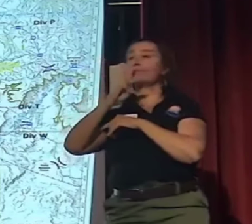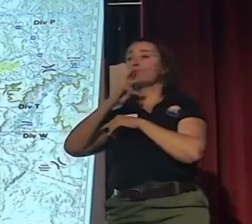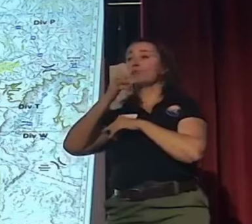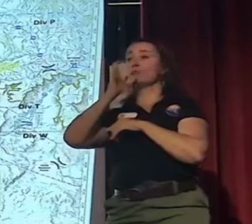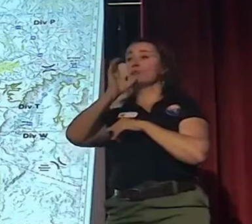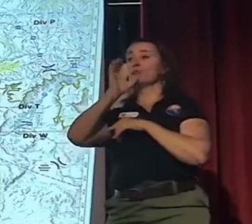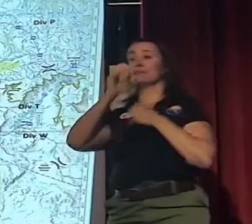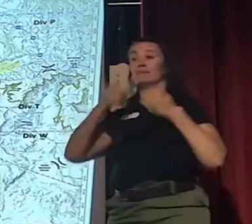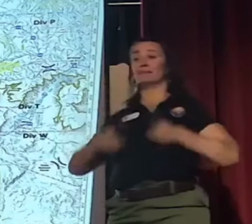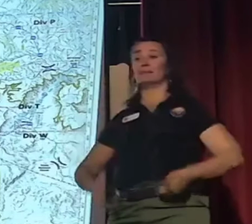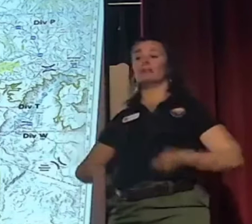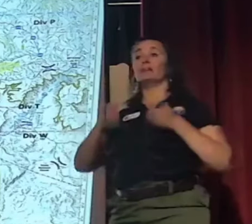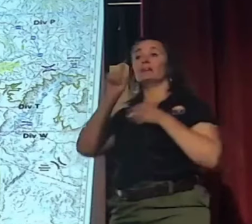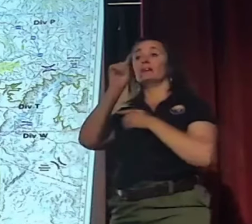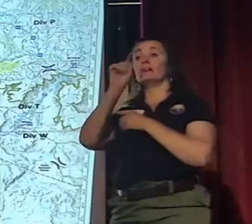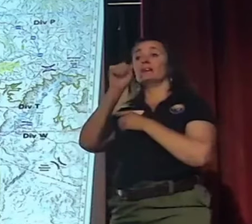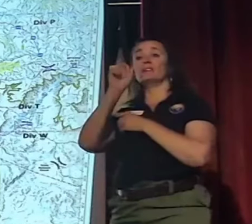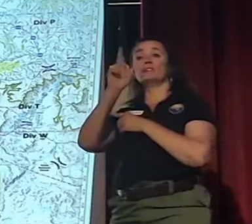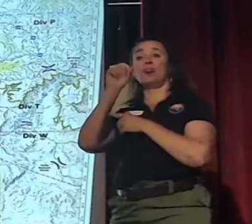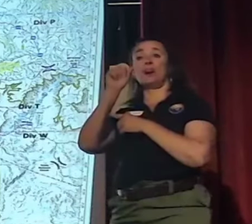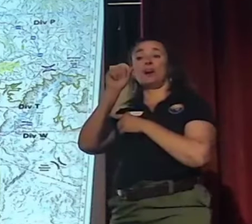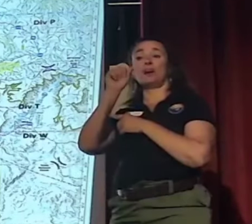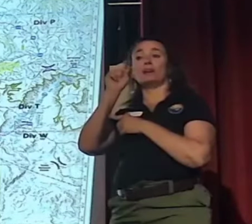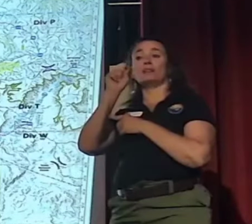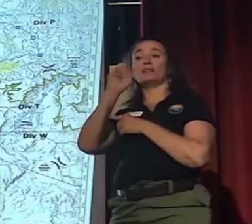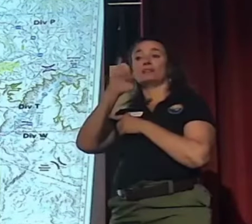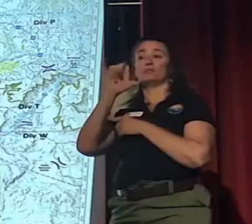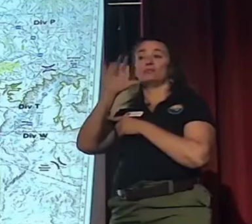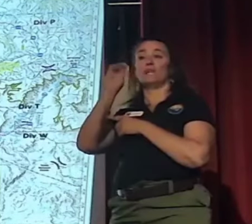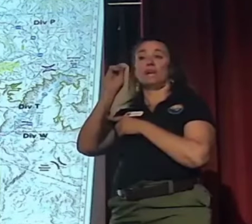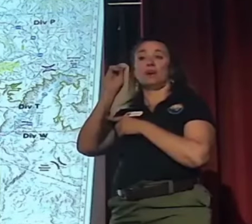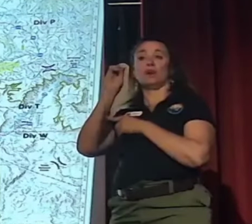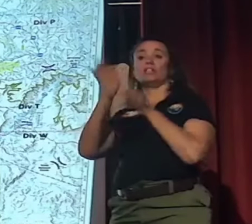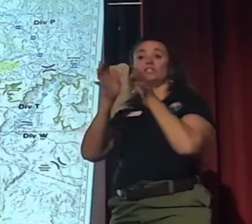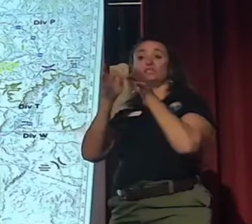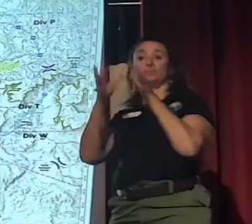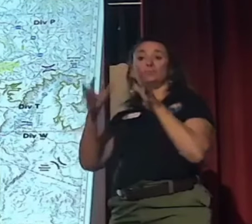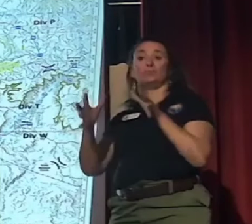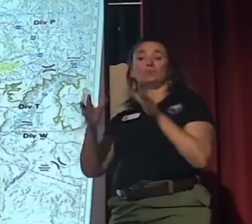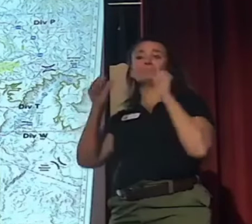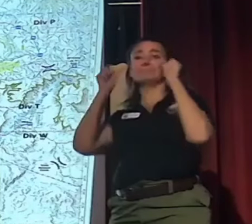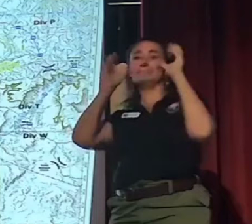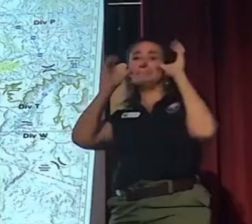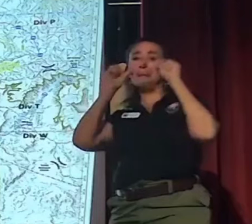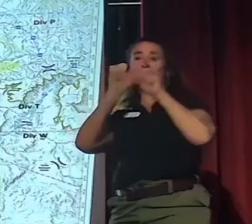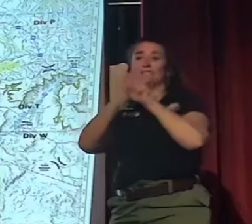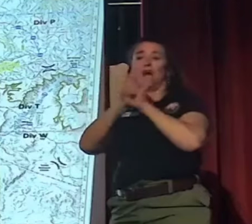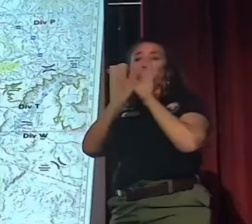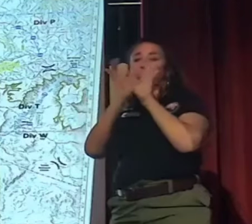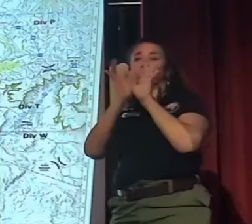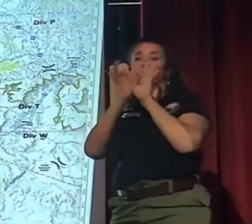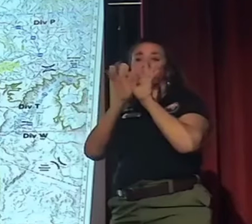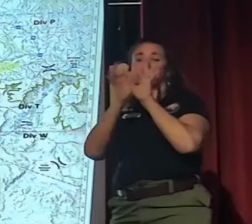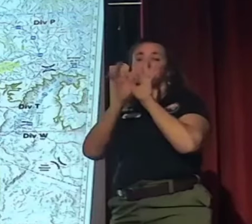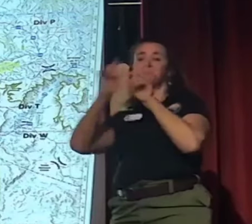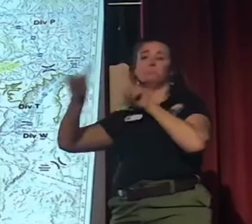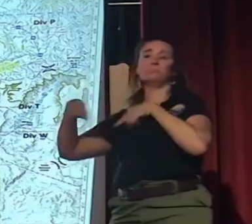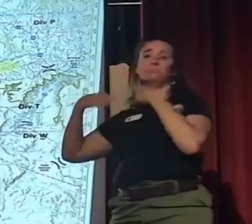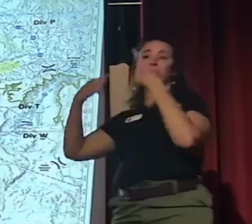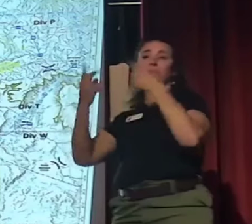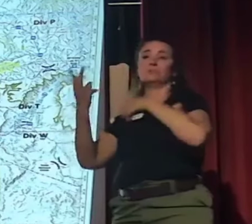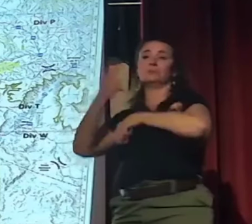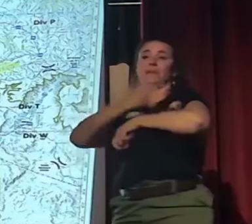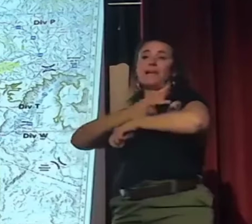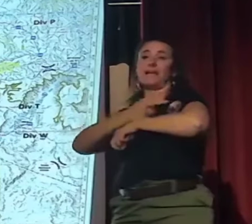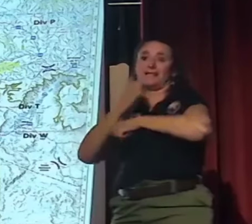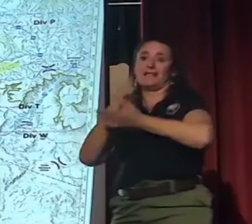is Tara Trujillo. She is our American Sign Language interpreter, and she's been doing an amazing job the last couple of days helping us